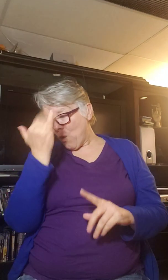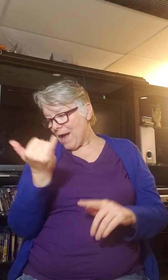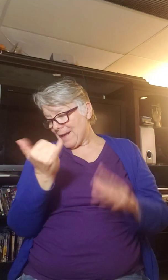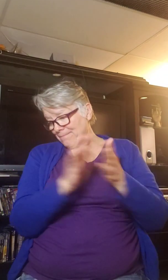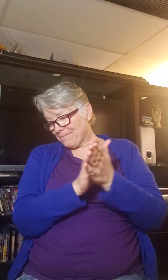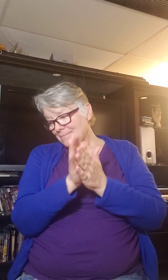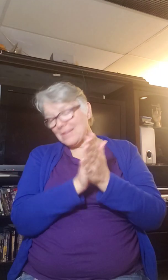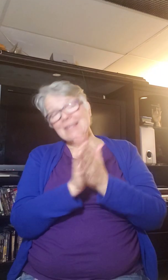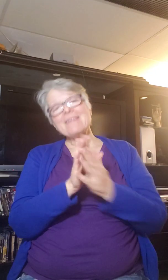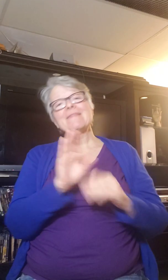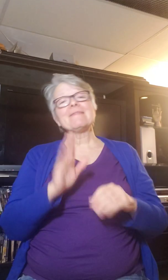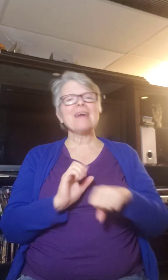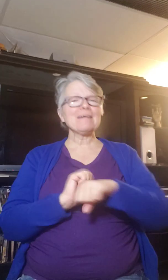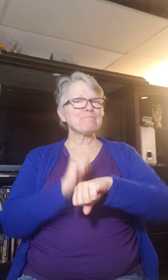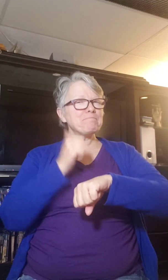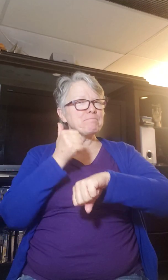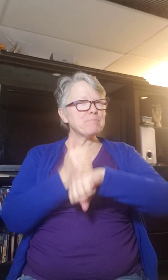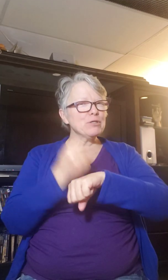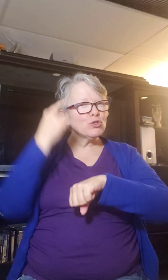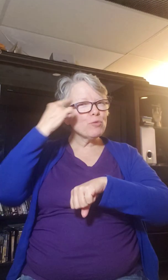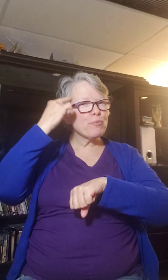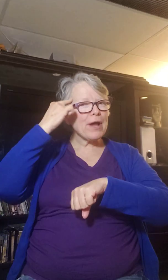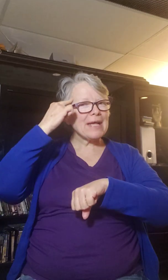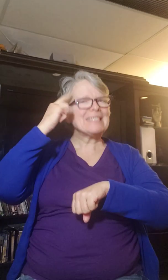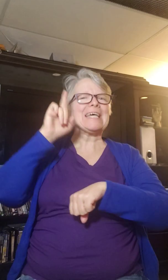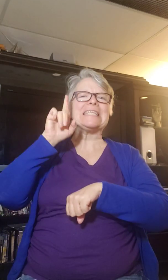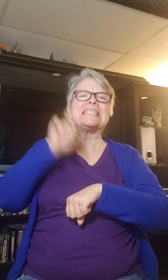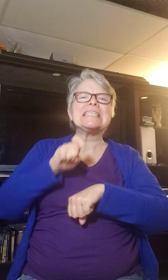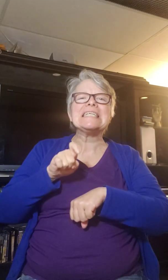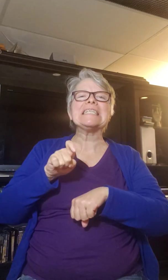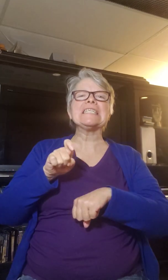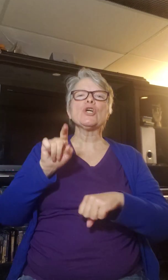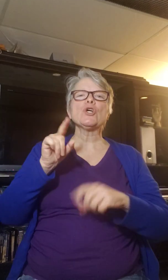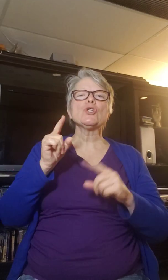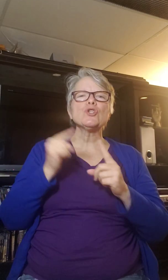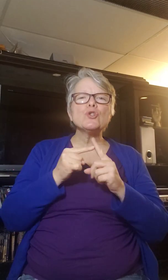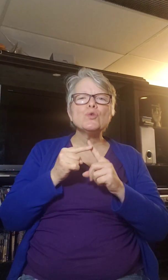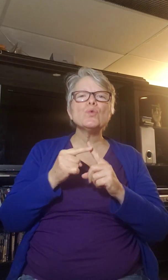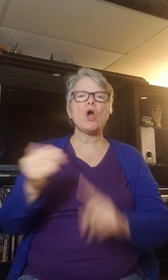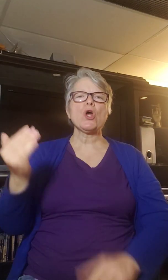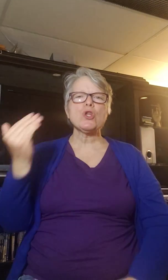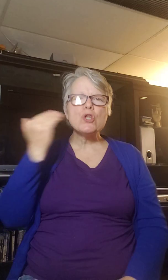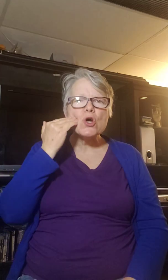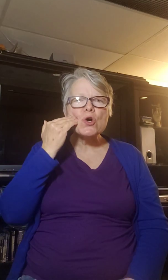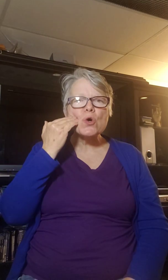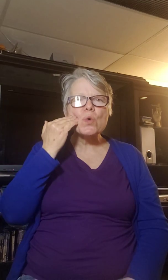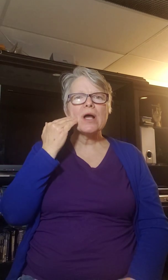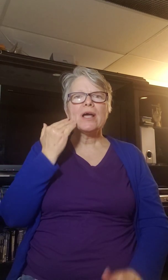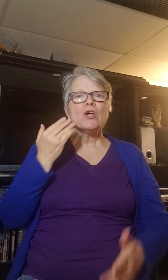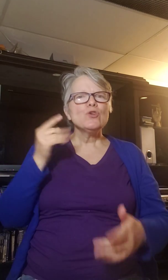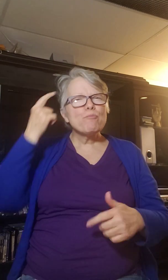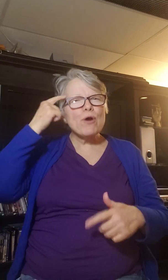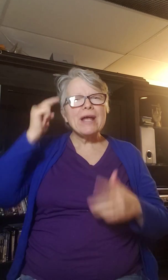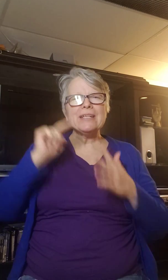Why? That builds your brain's need to know. Your brain